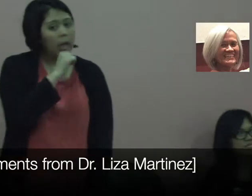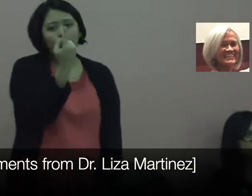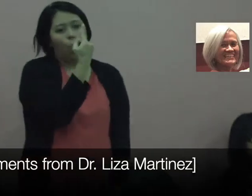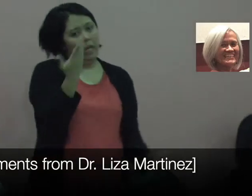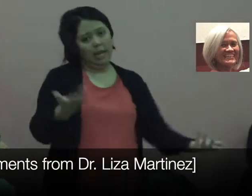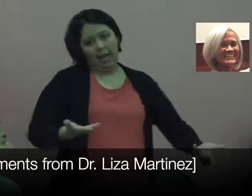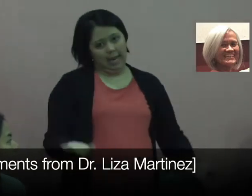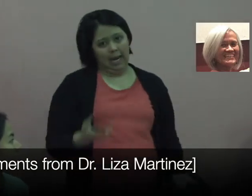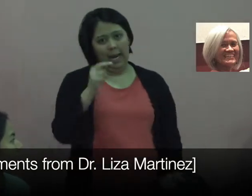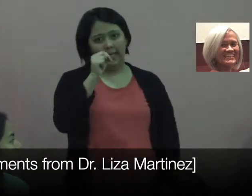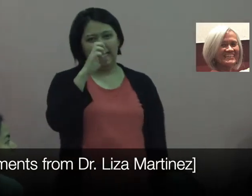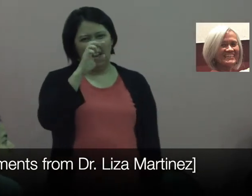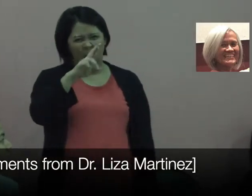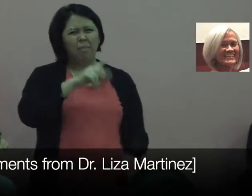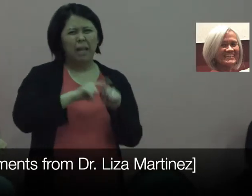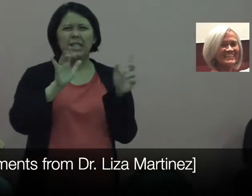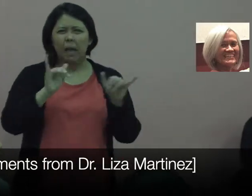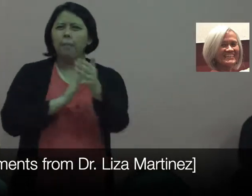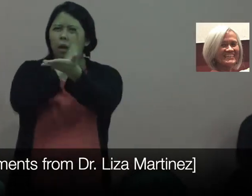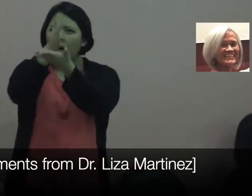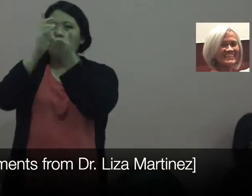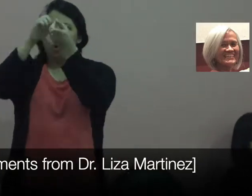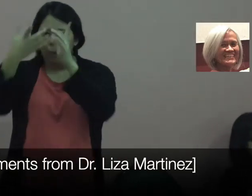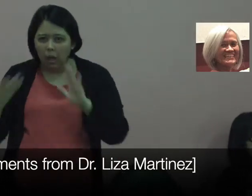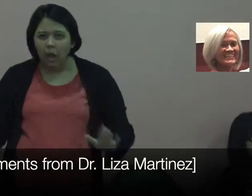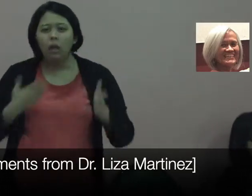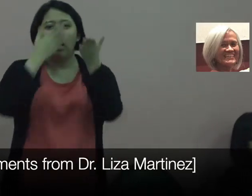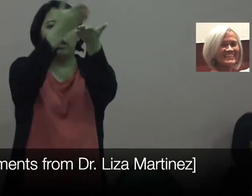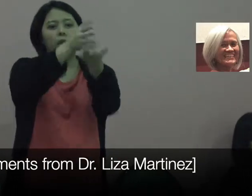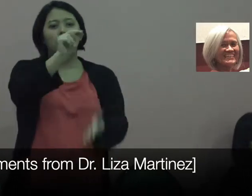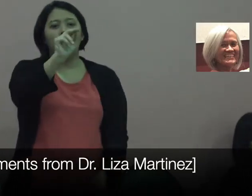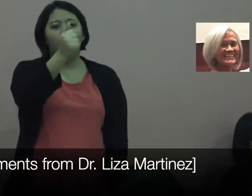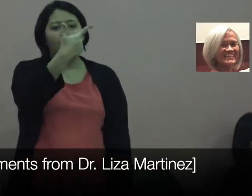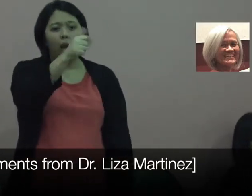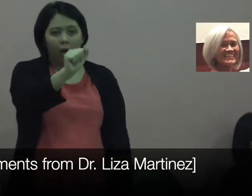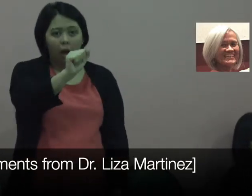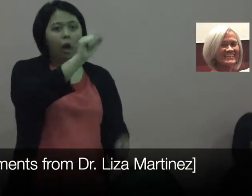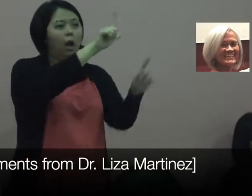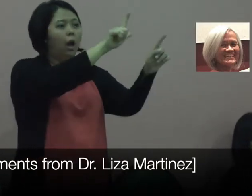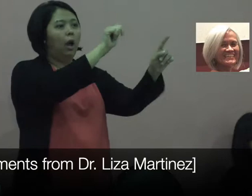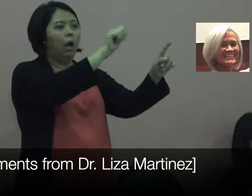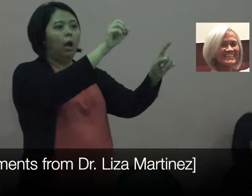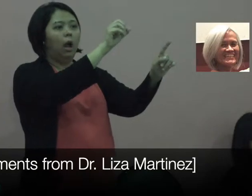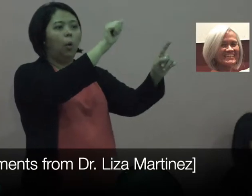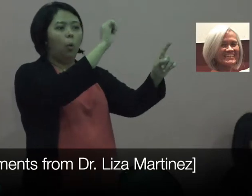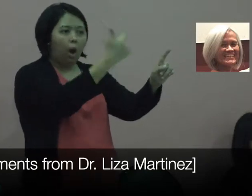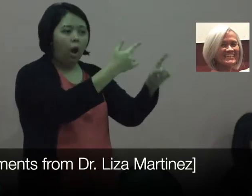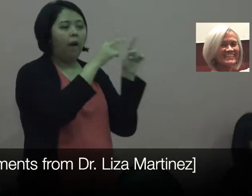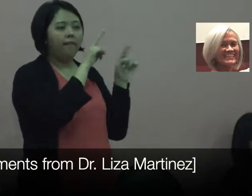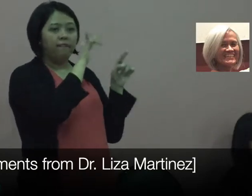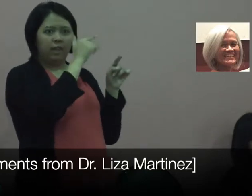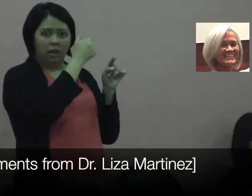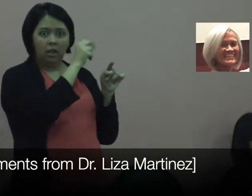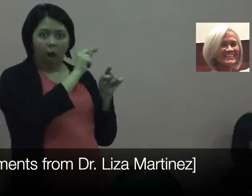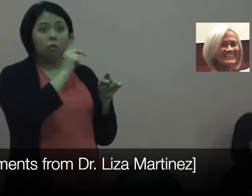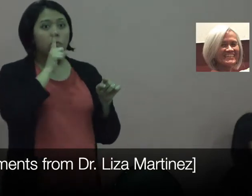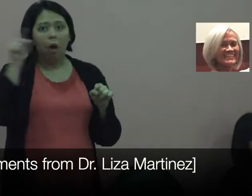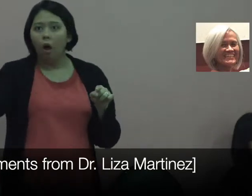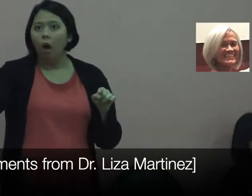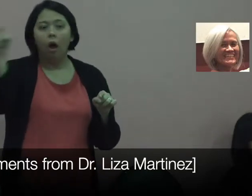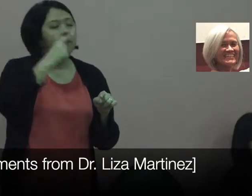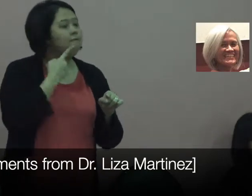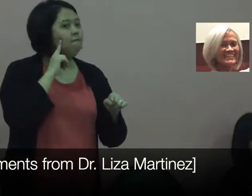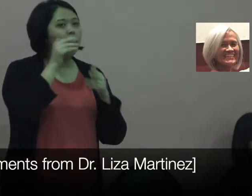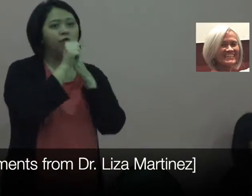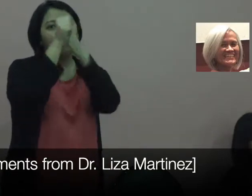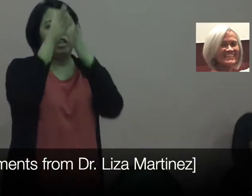in Dumaguete, in Davao, in Naga, Lawag, Vigan, ganun lahat ang gagaling ng mga deaf leaders. who were trained. But bigla